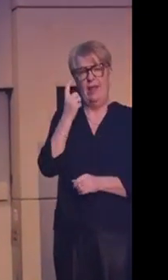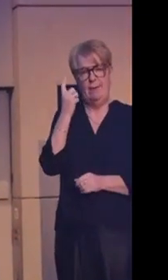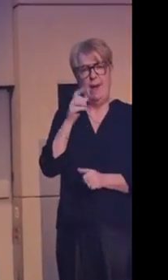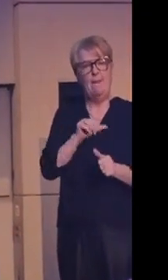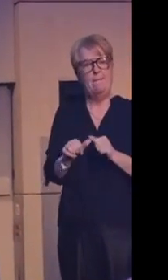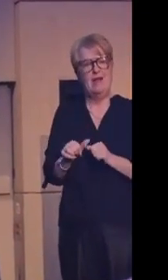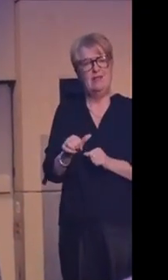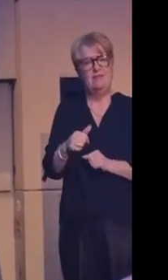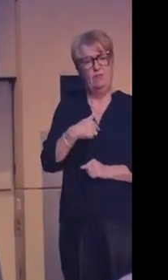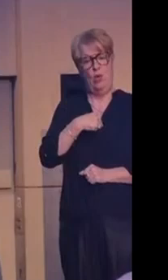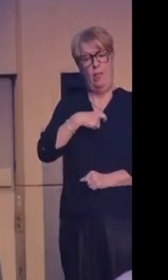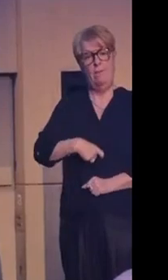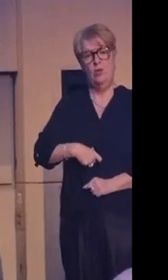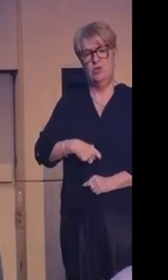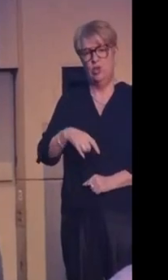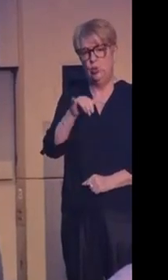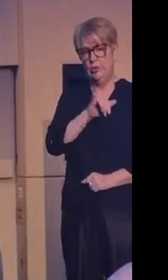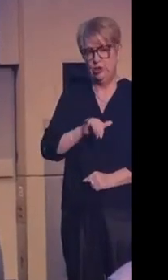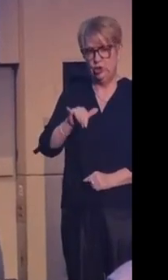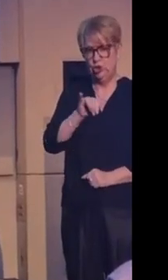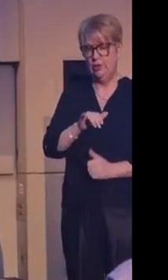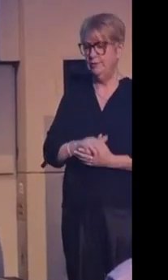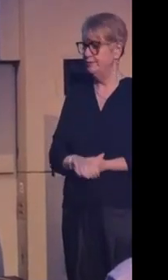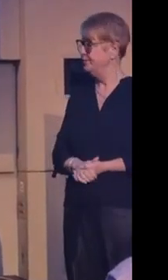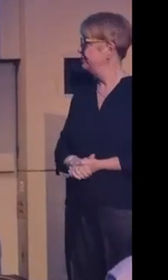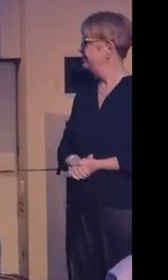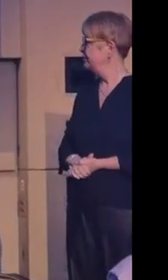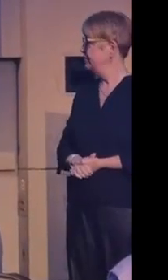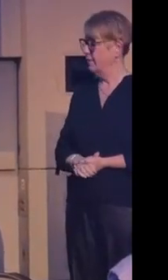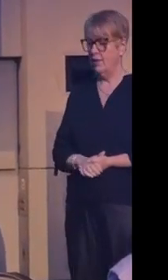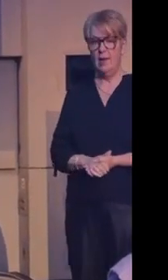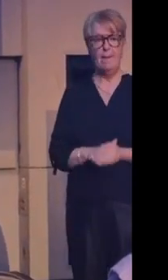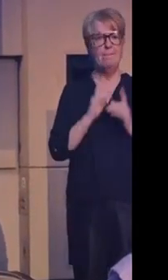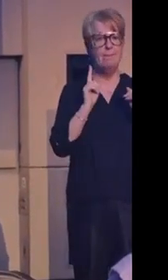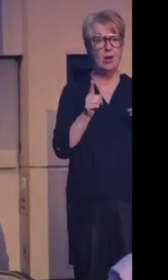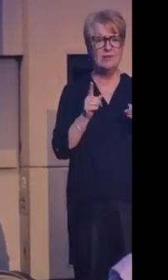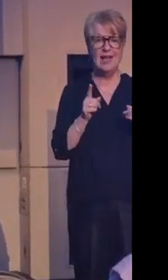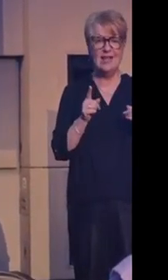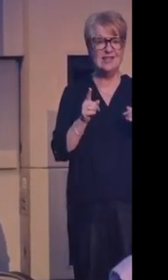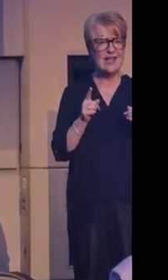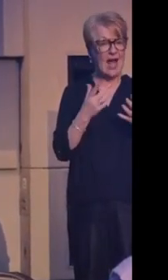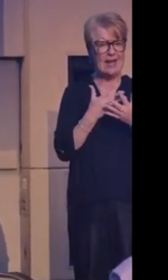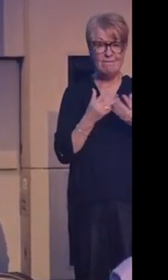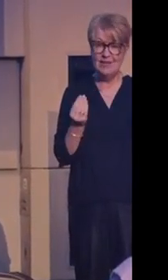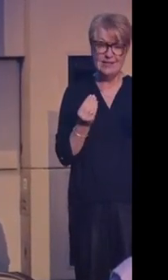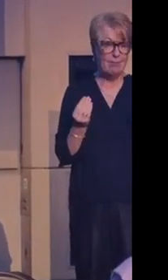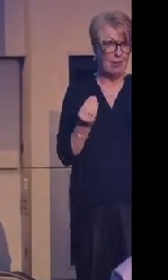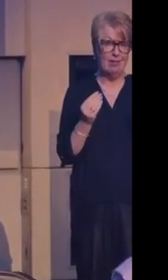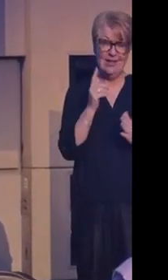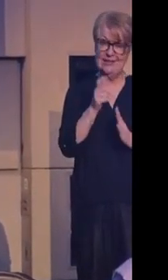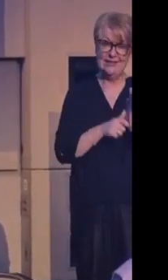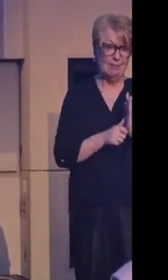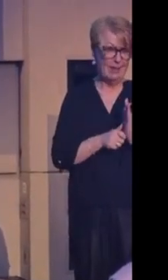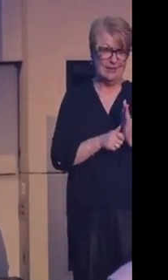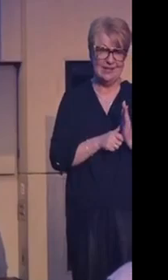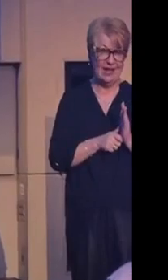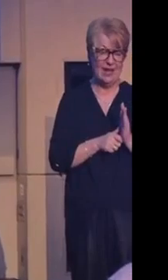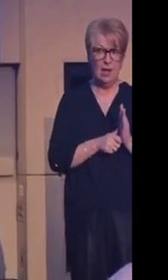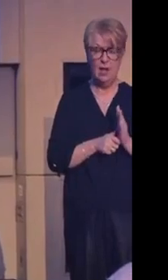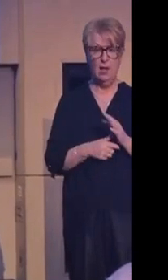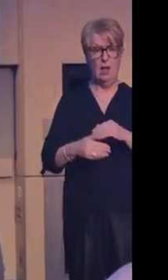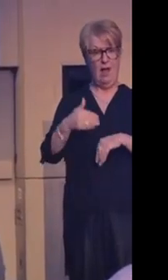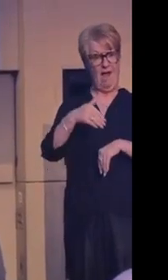So, it is widespread, but it is an invisible disability. It has huge impact for the patient, the